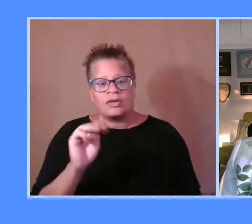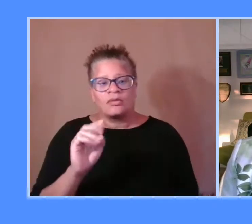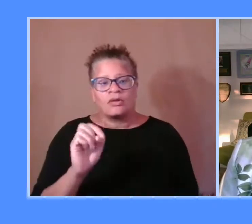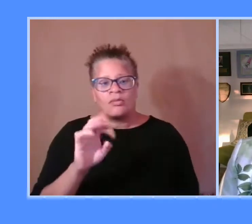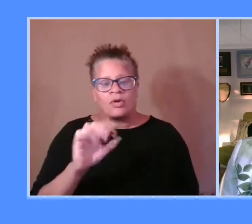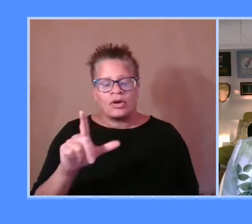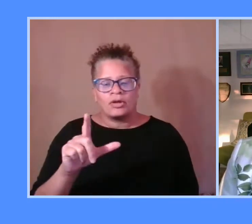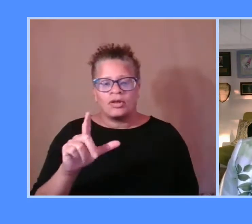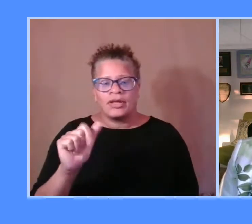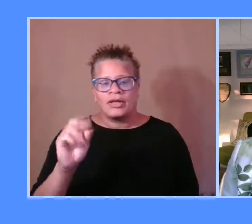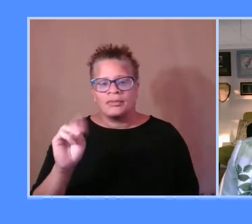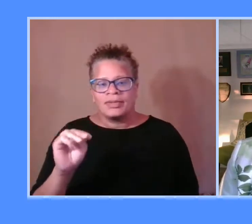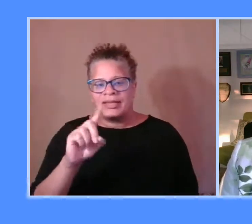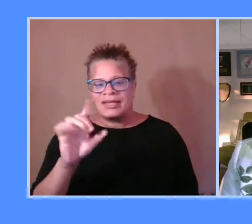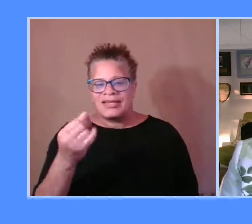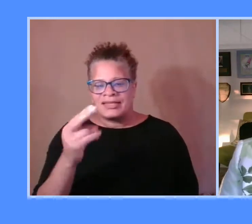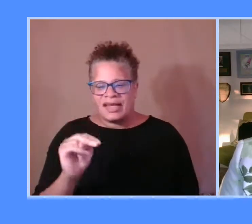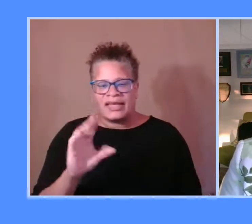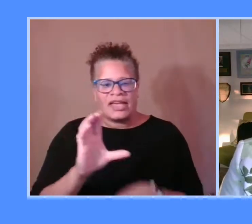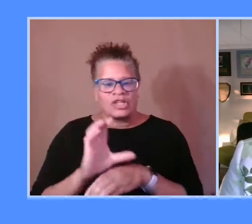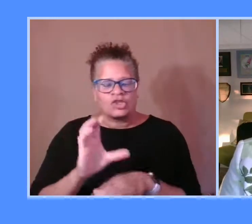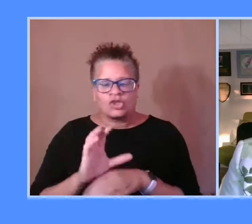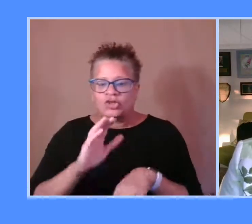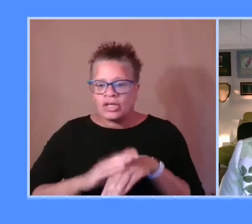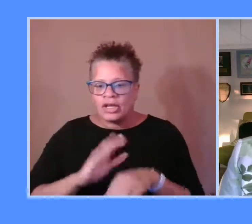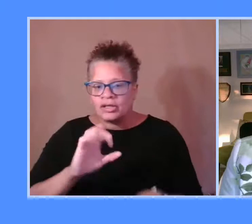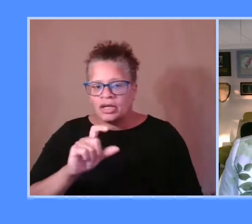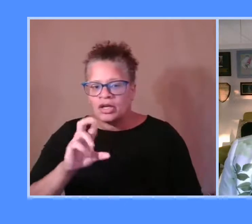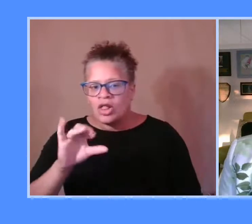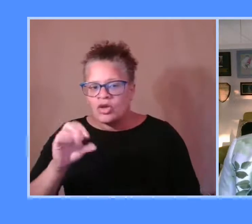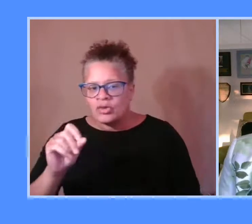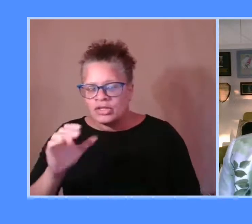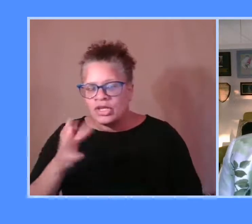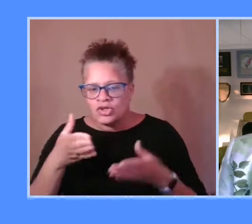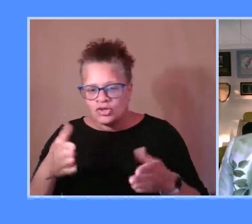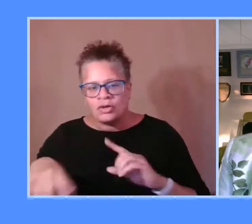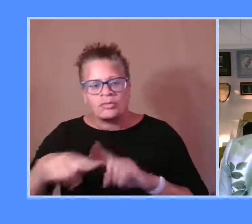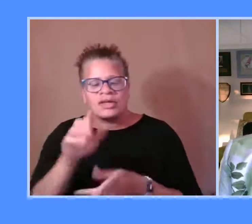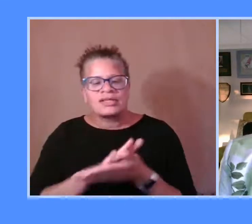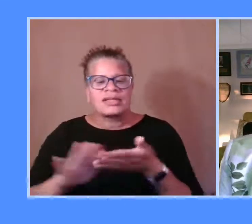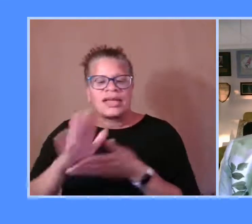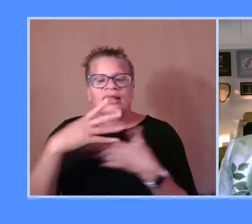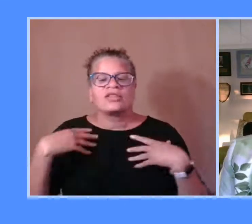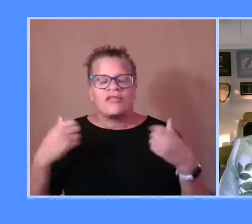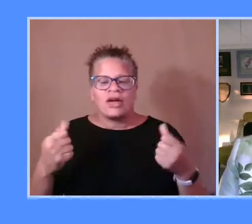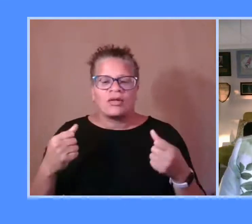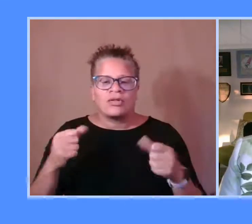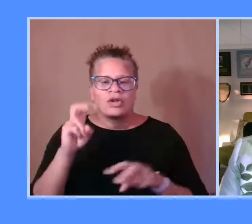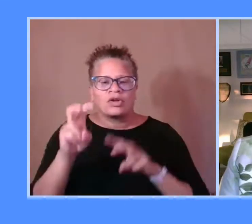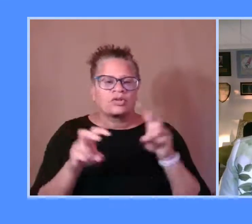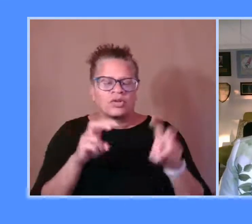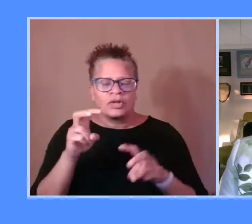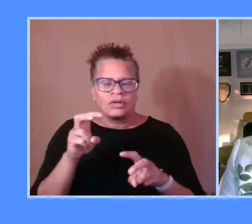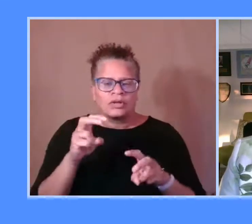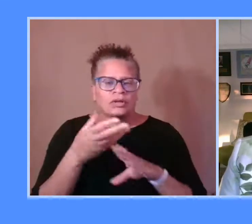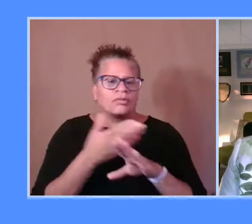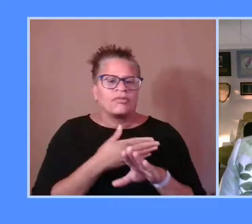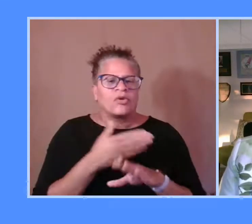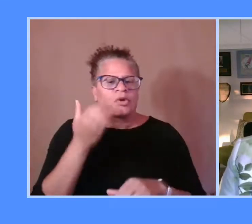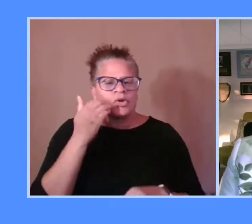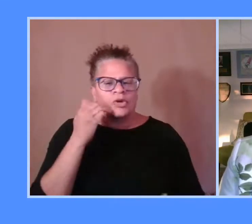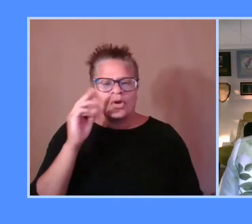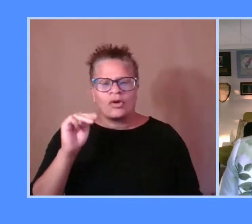Church on Clarissa Street. It's also going to be at the College of Health Careers, which is in the former Macy's